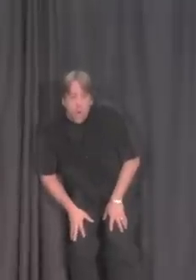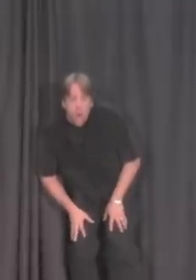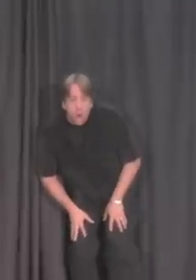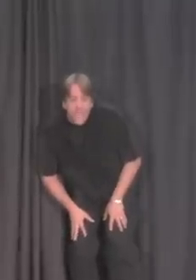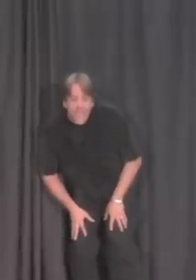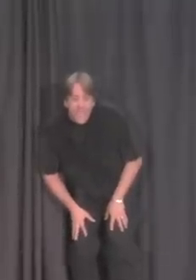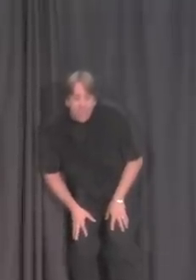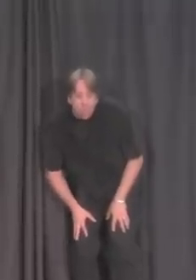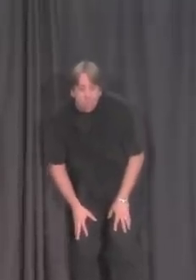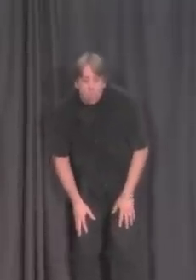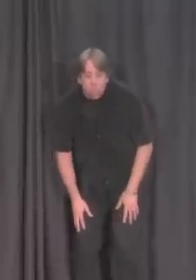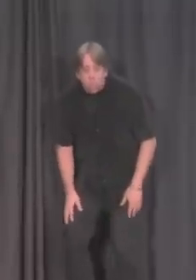Sorry!